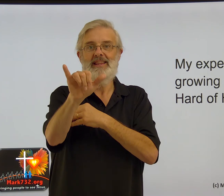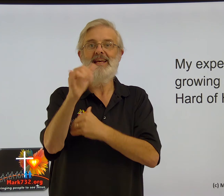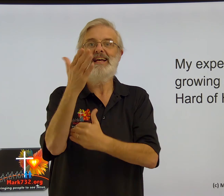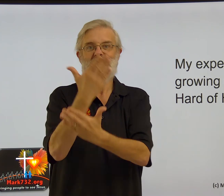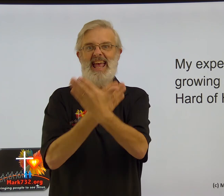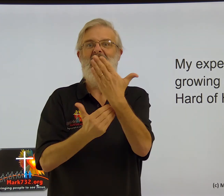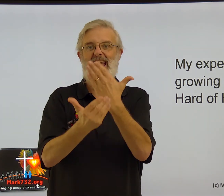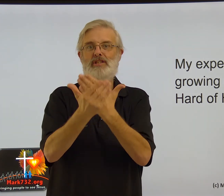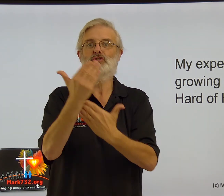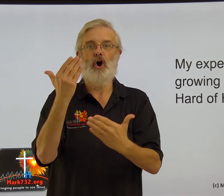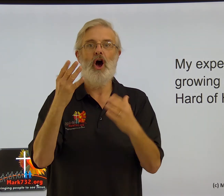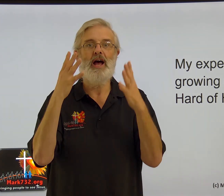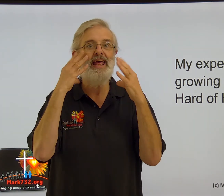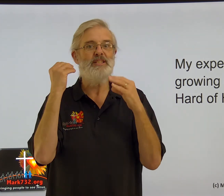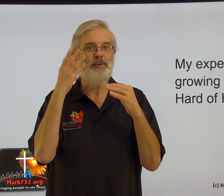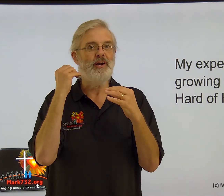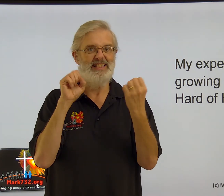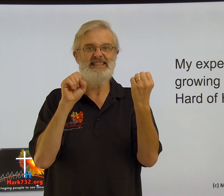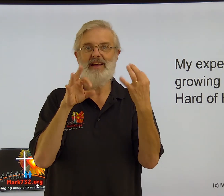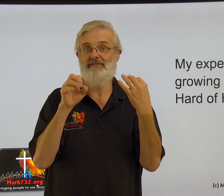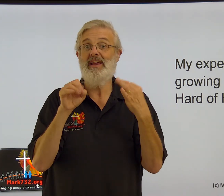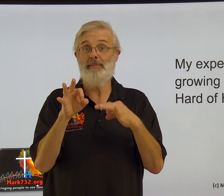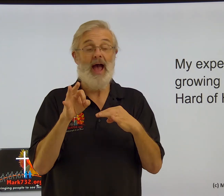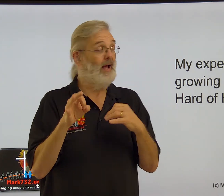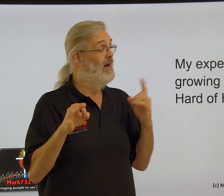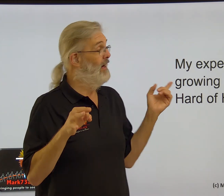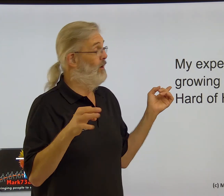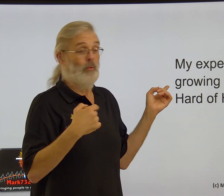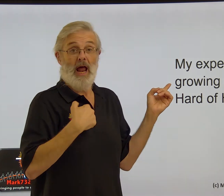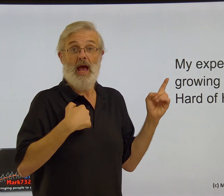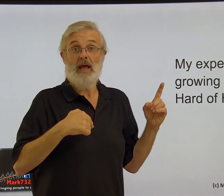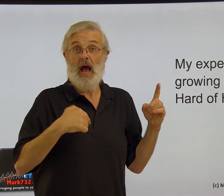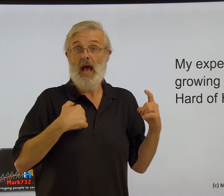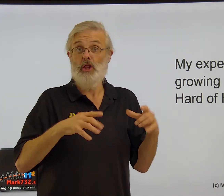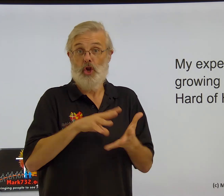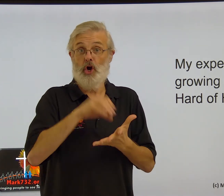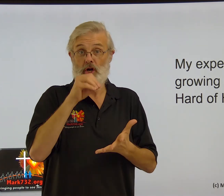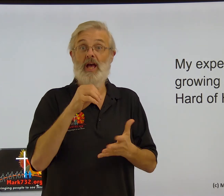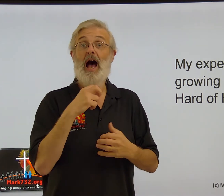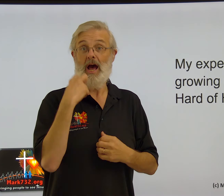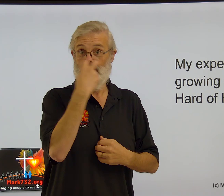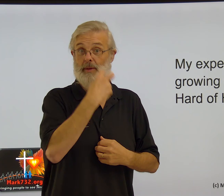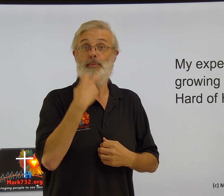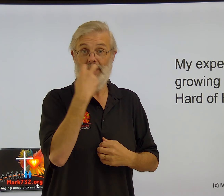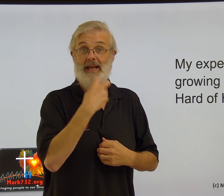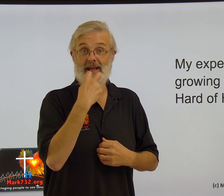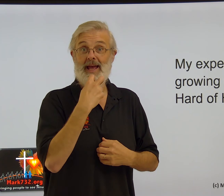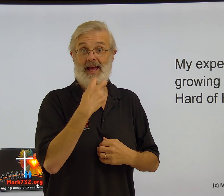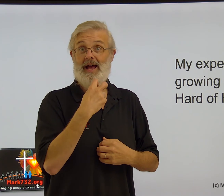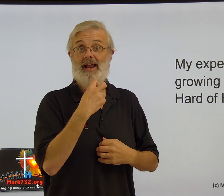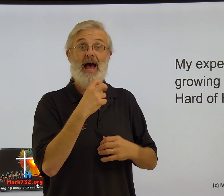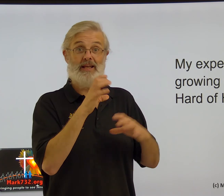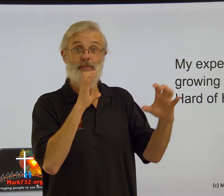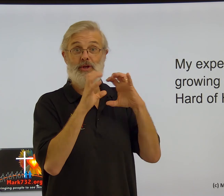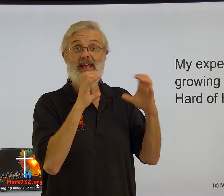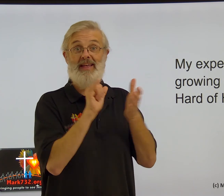this hands-on experience and feedback. When I learned how to lip read and how to communicate that